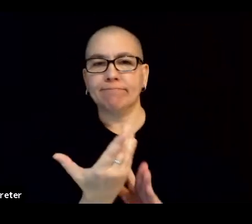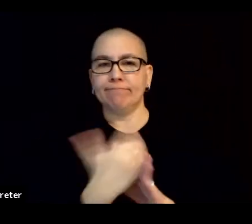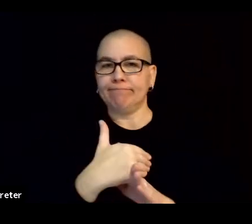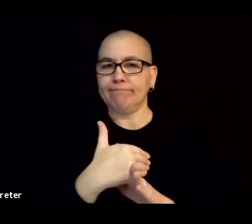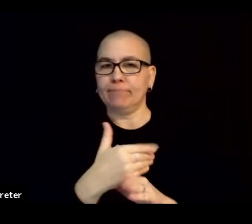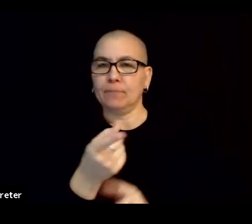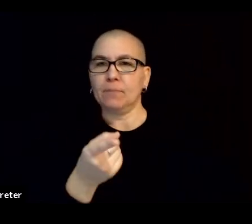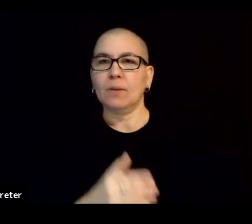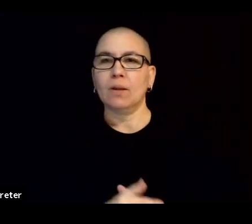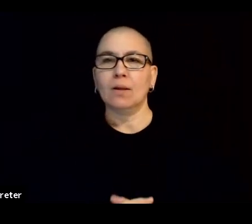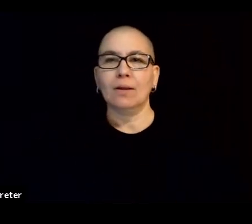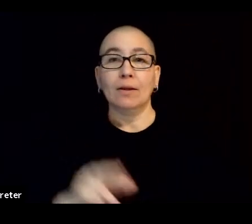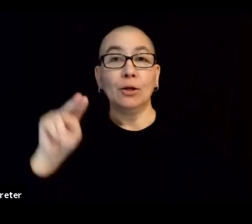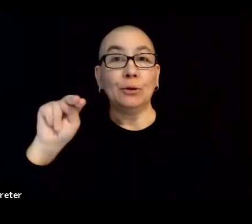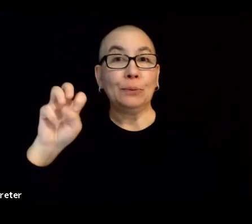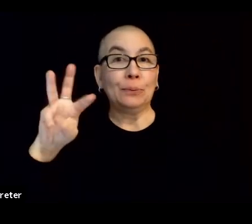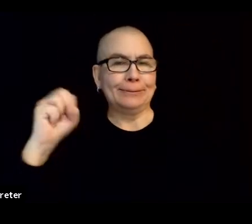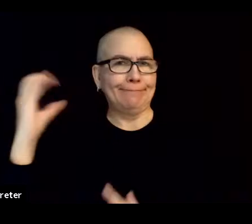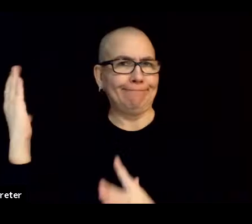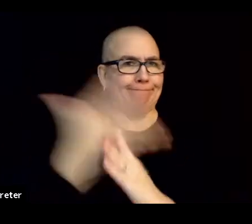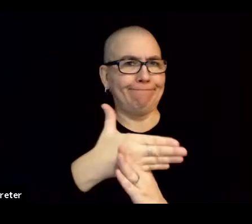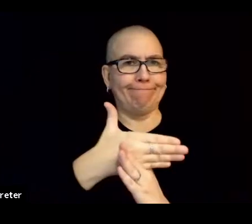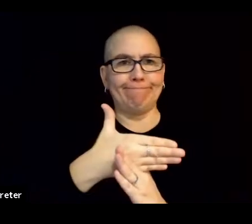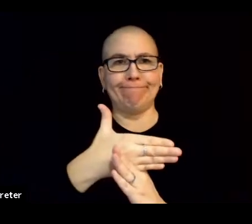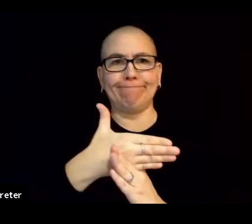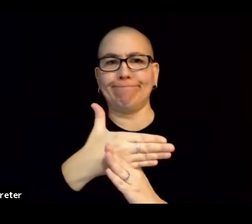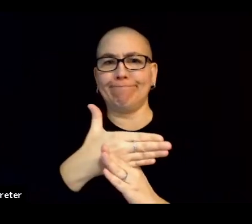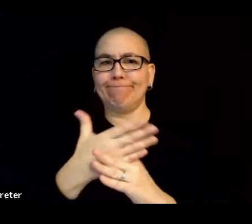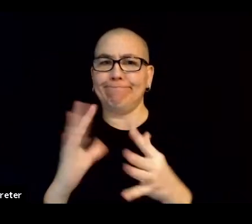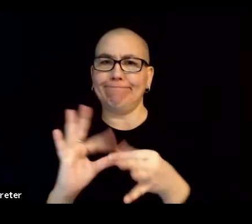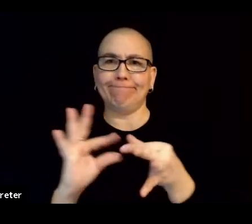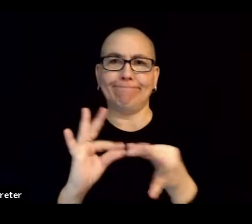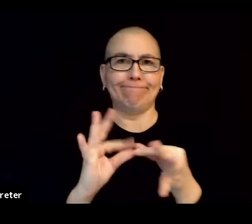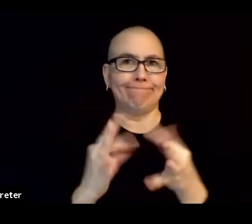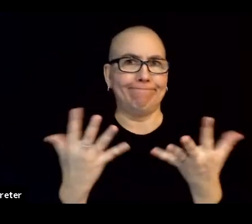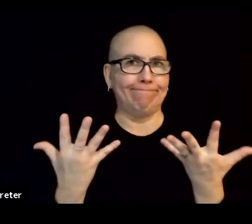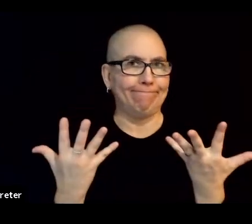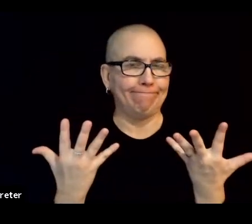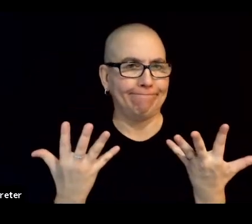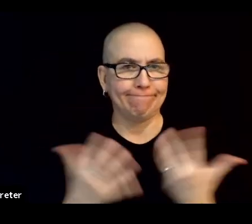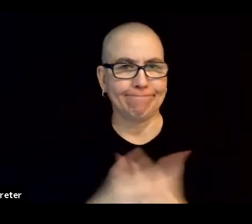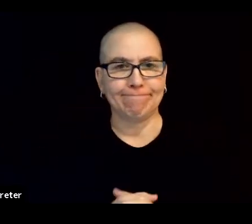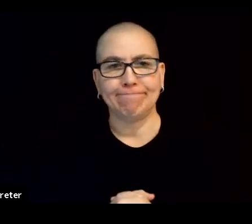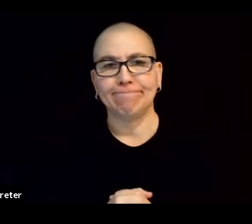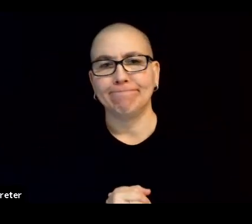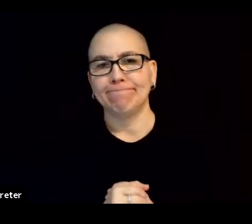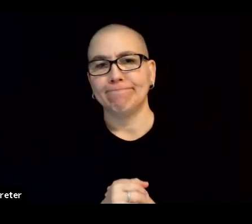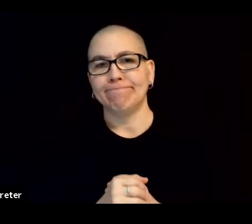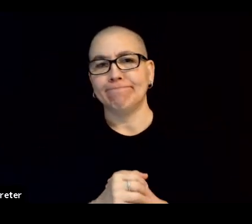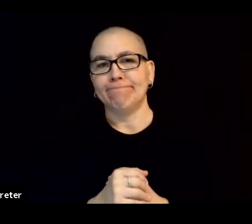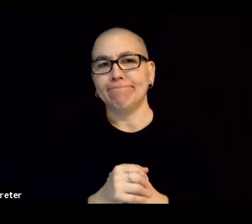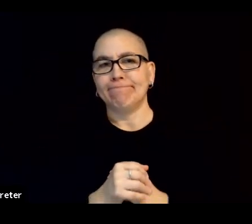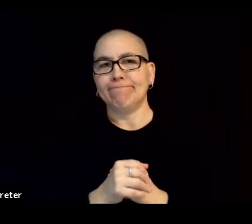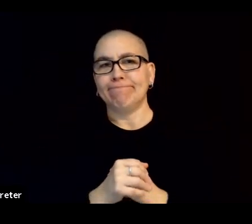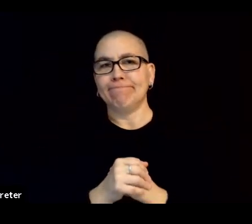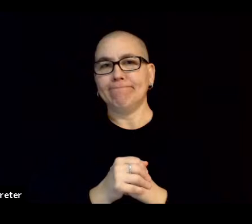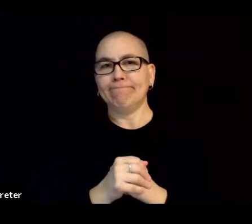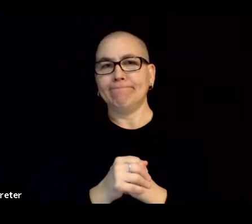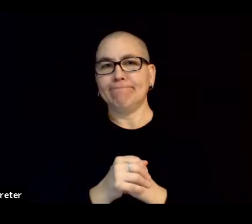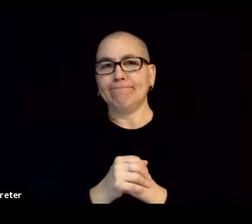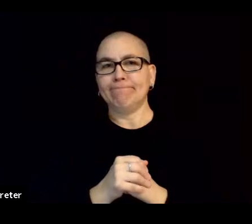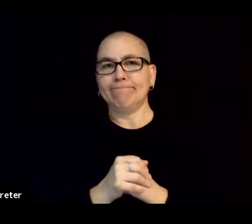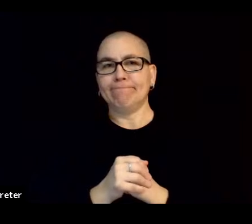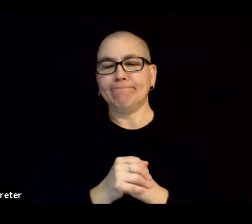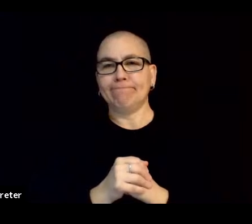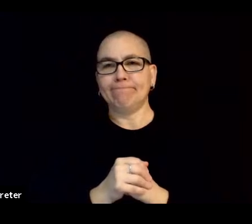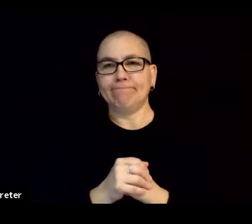vaccine plans moving forward. Governor Walz says not only does Minnesota need more doses, but also more guidance from the federal government. He expects a plan to be announced